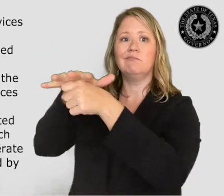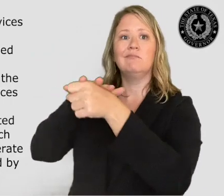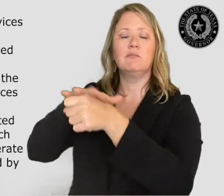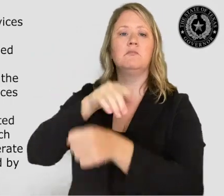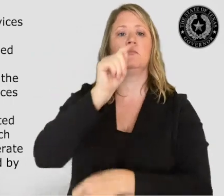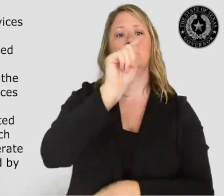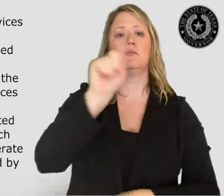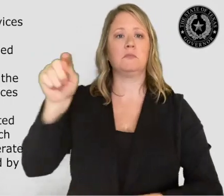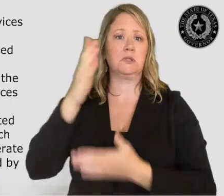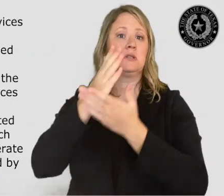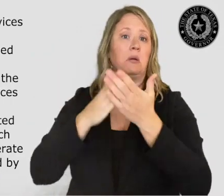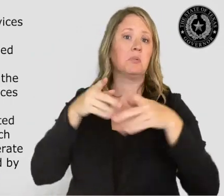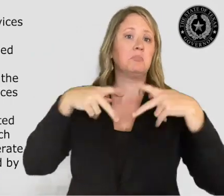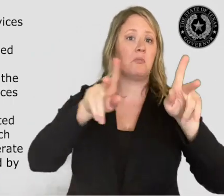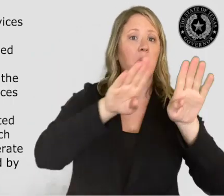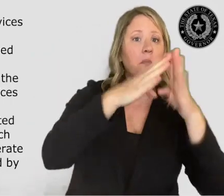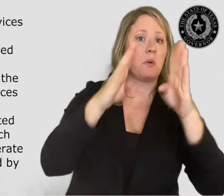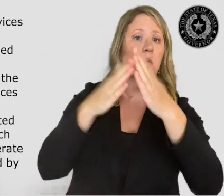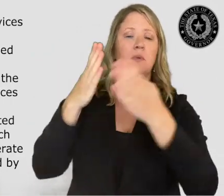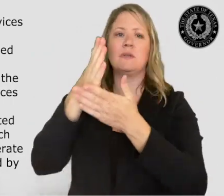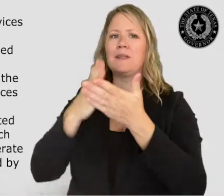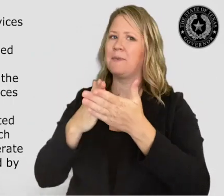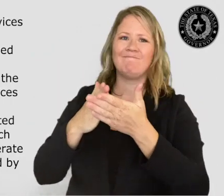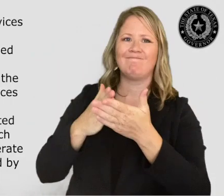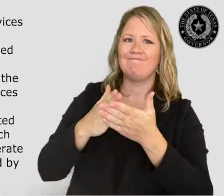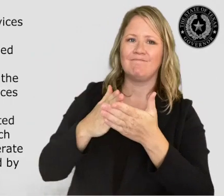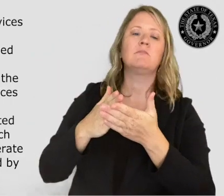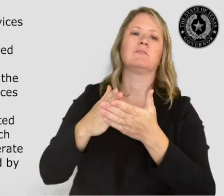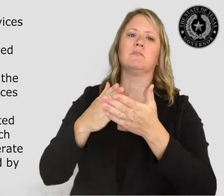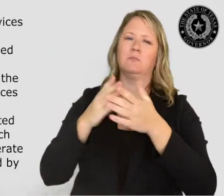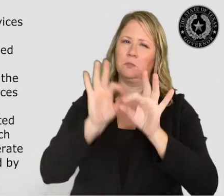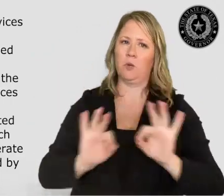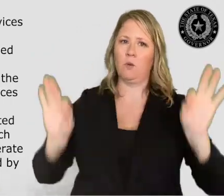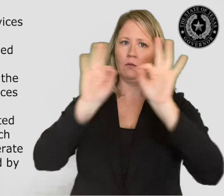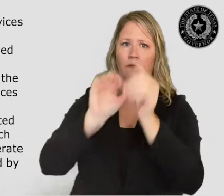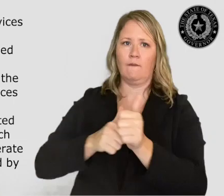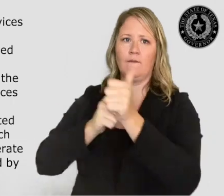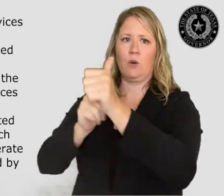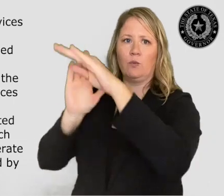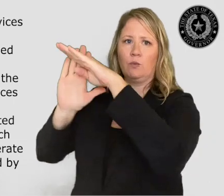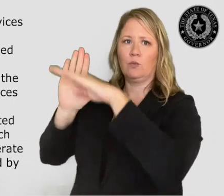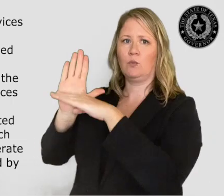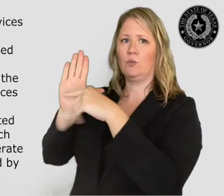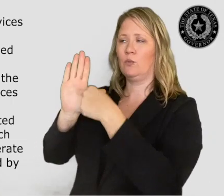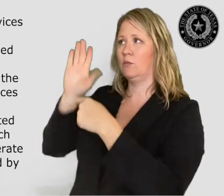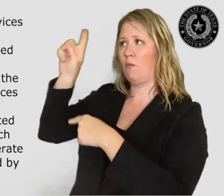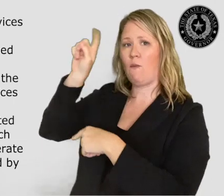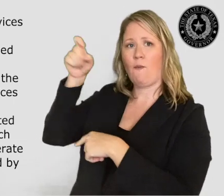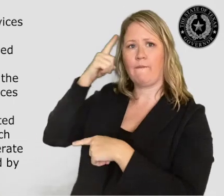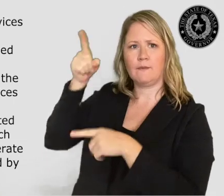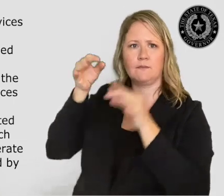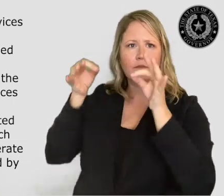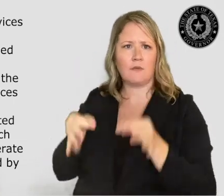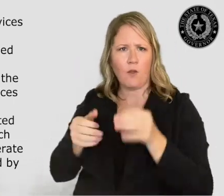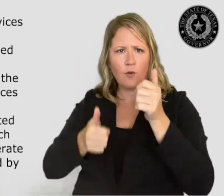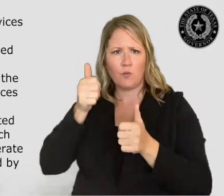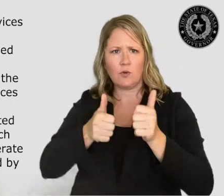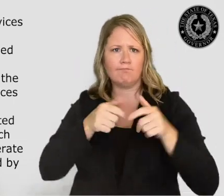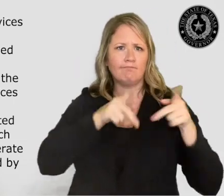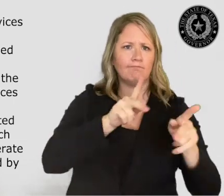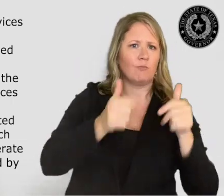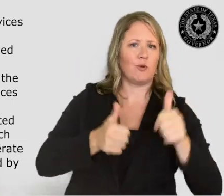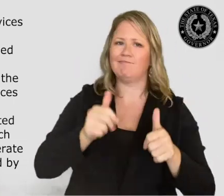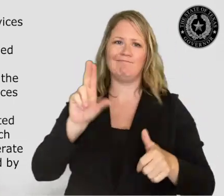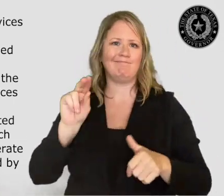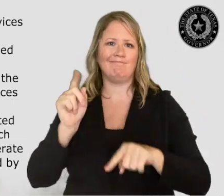services are licensed or otherwise regulated by Texas law, such services may operate only as permitted by Texas